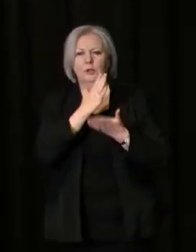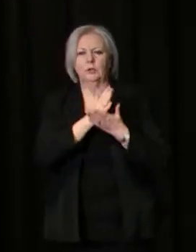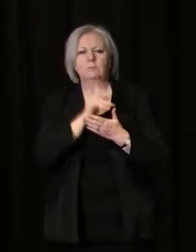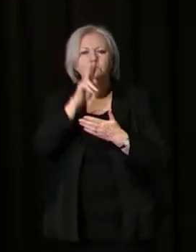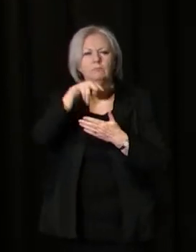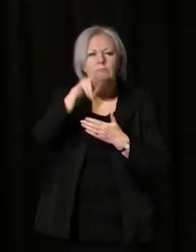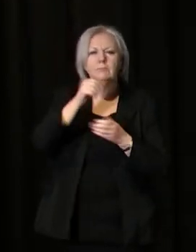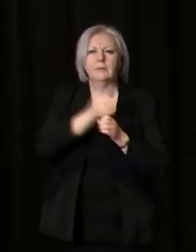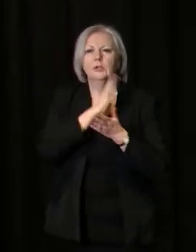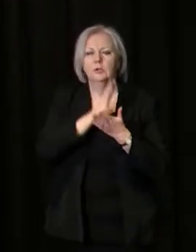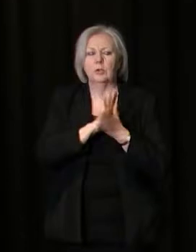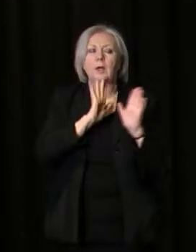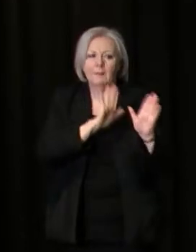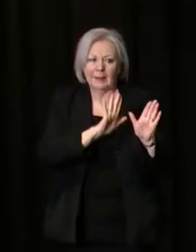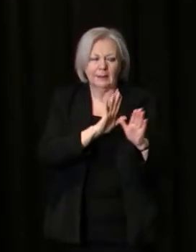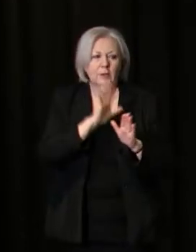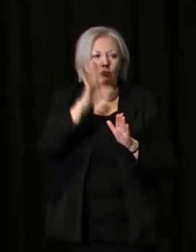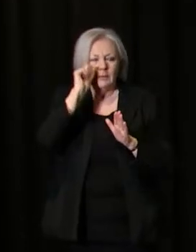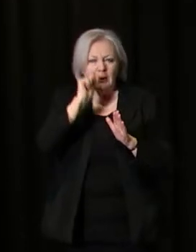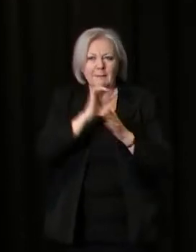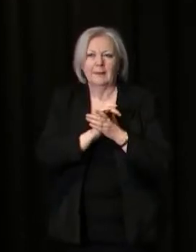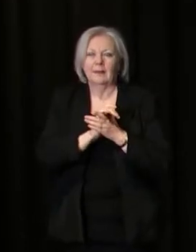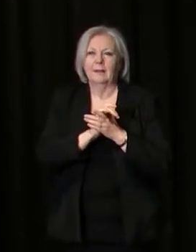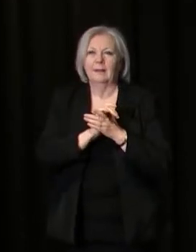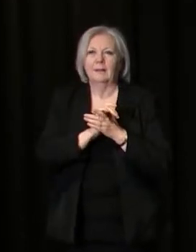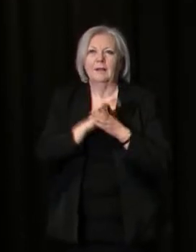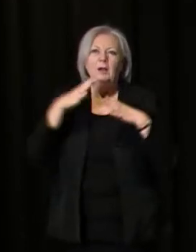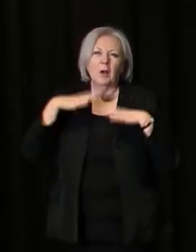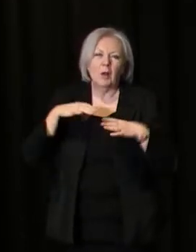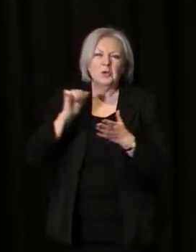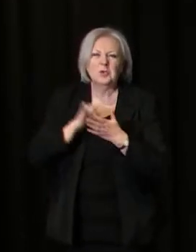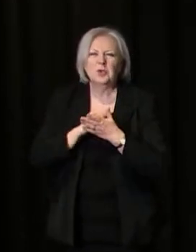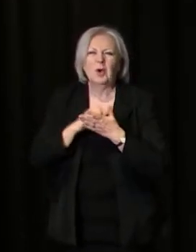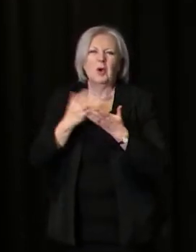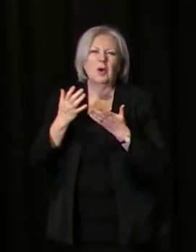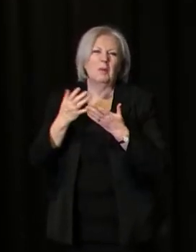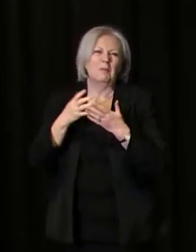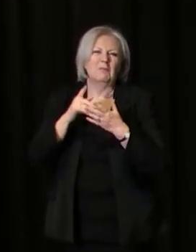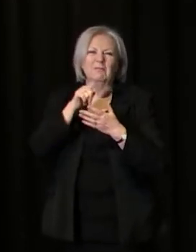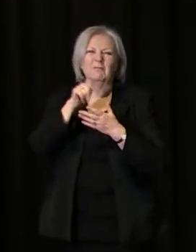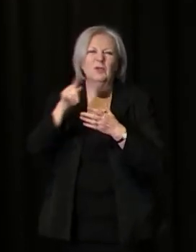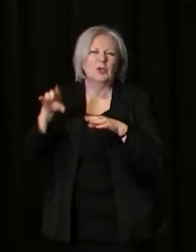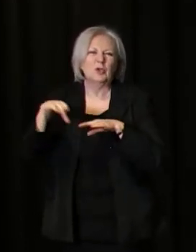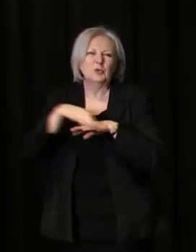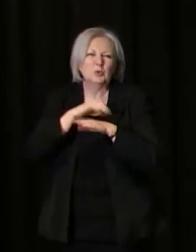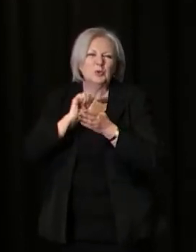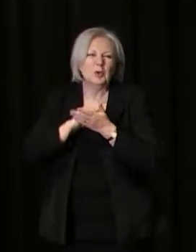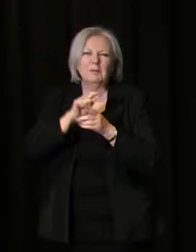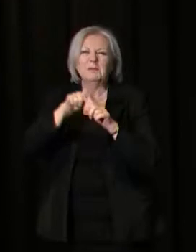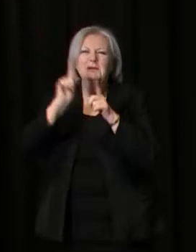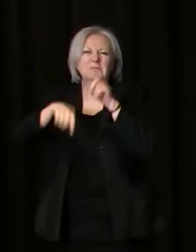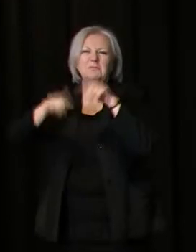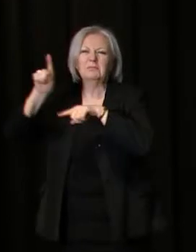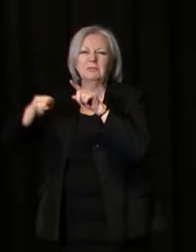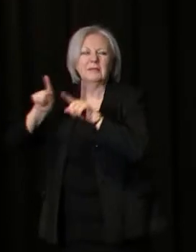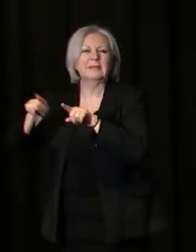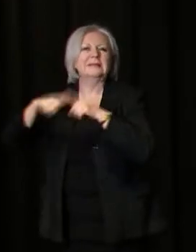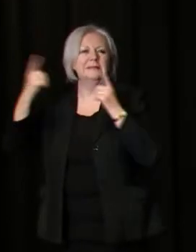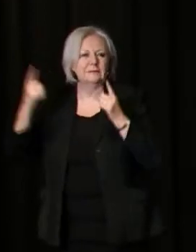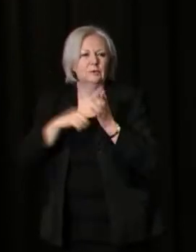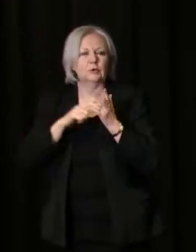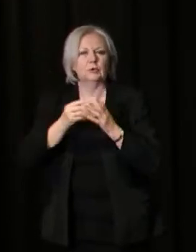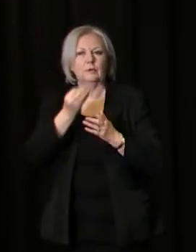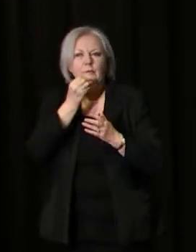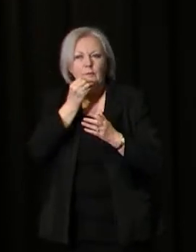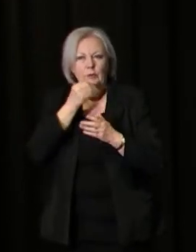retail, as opposed to food and pharmacy and those kind of things where no matter, you know, that's got to be available to everyone, we'll